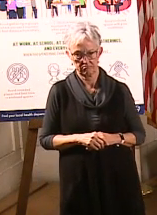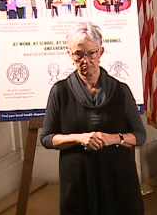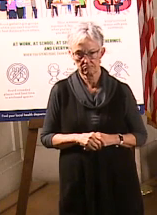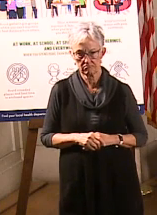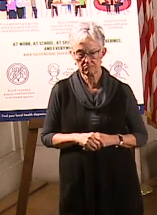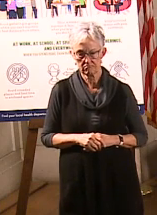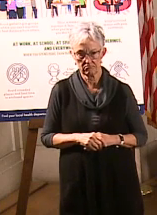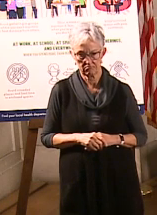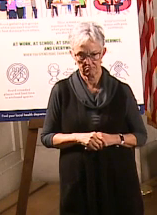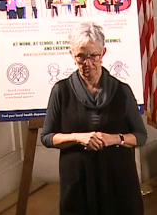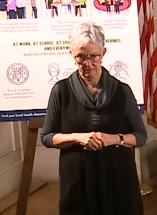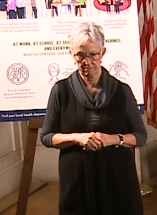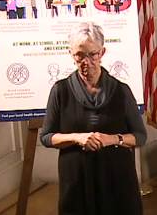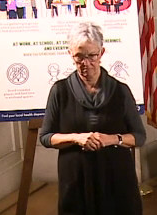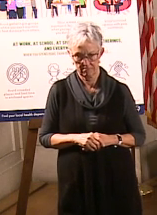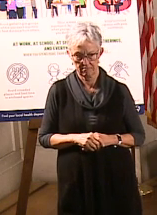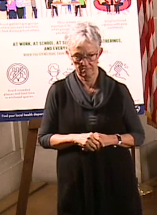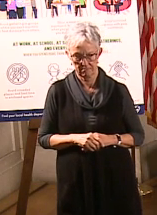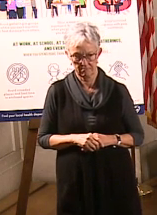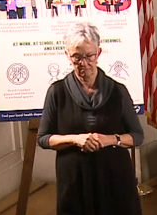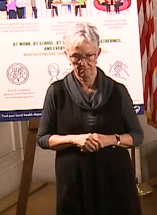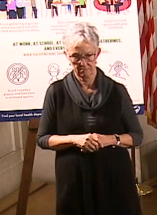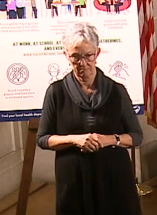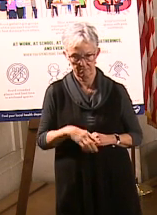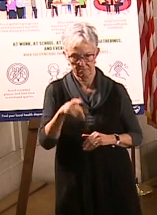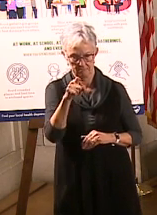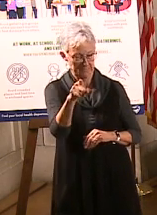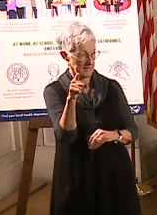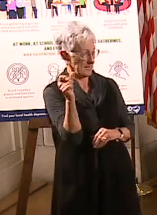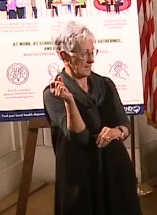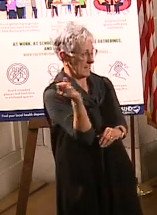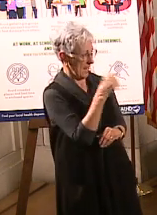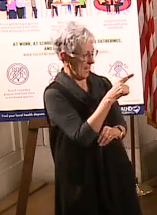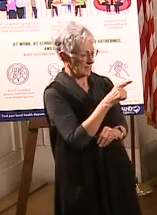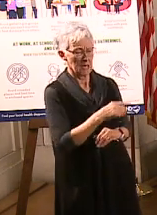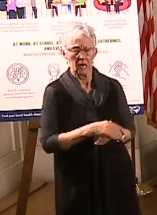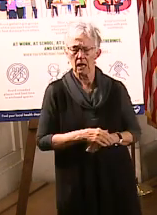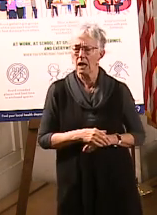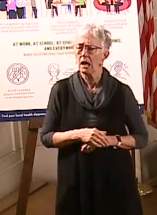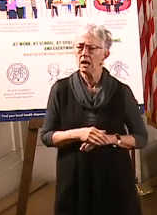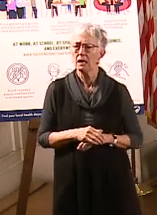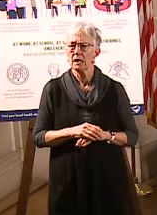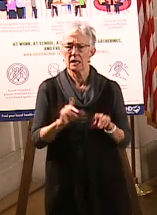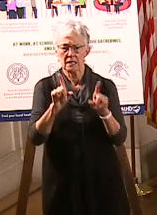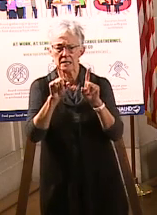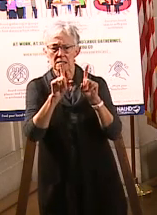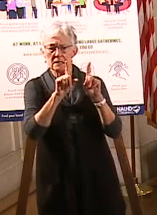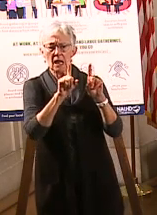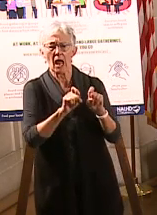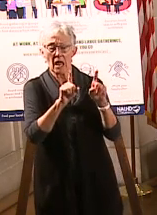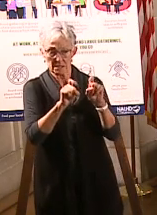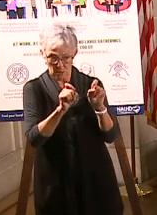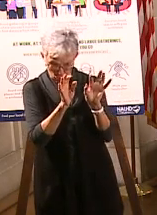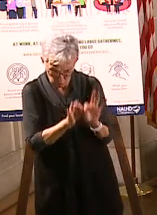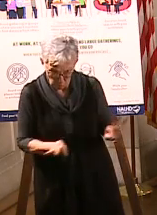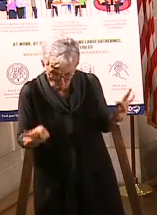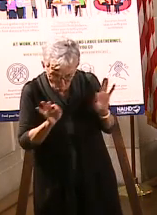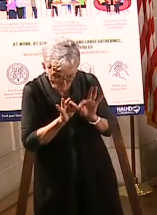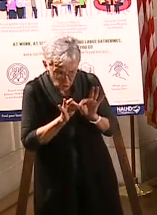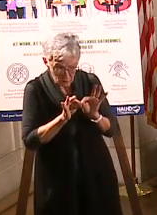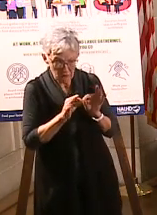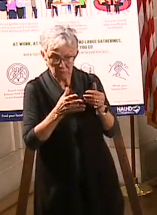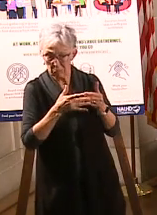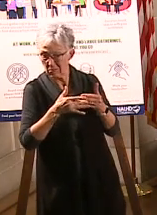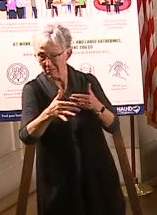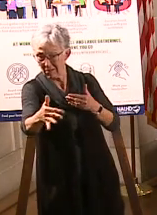going forward continue to be in this? And so the question was, how important will testing continue to be going forward? And absolutely, we want people to